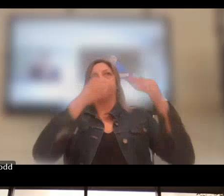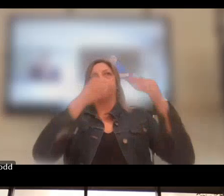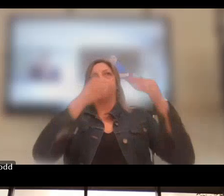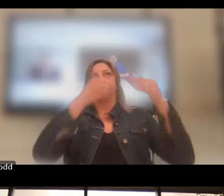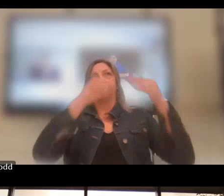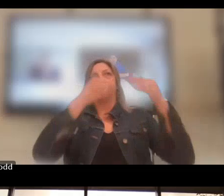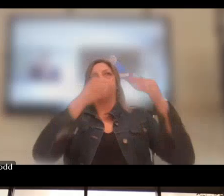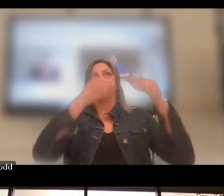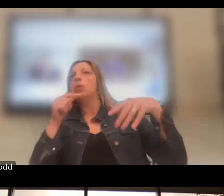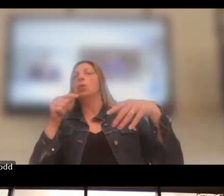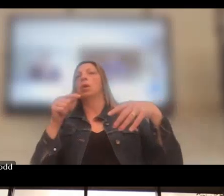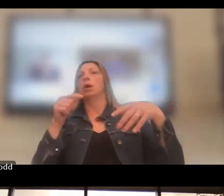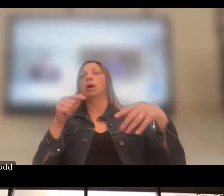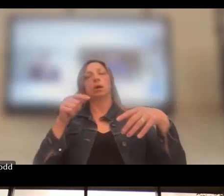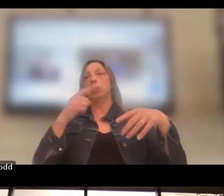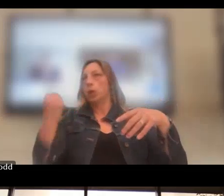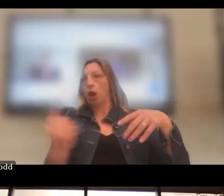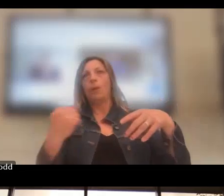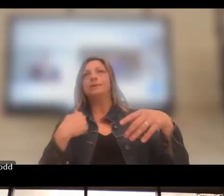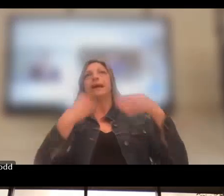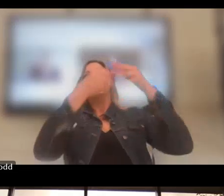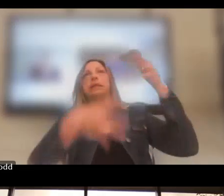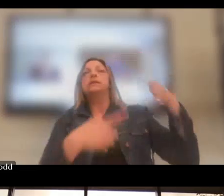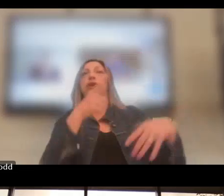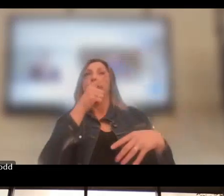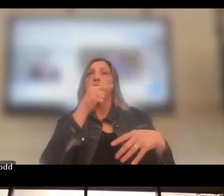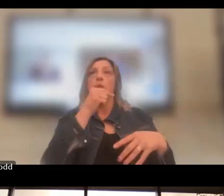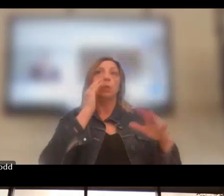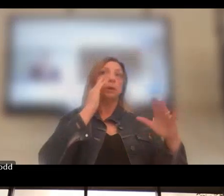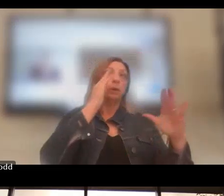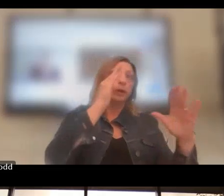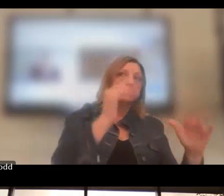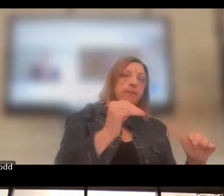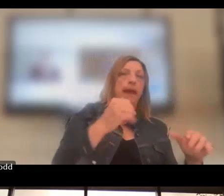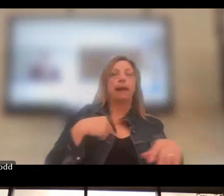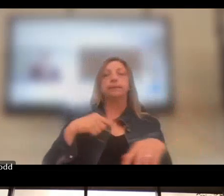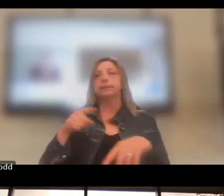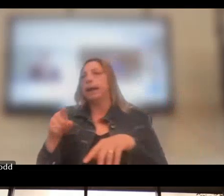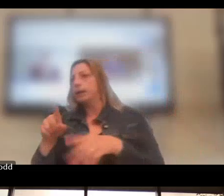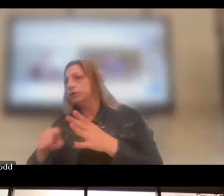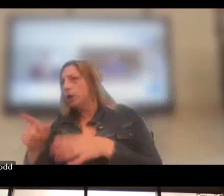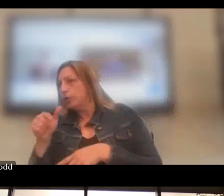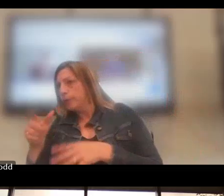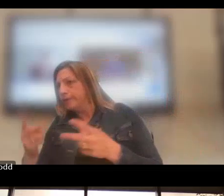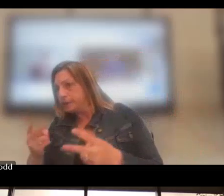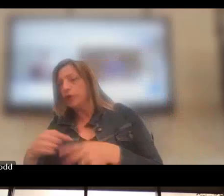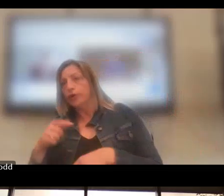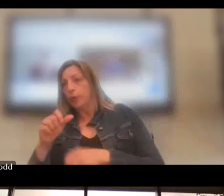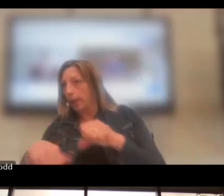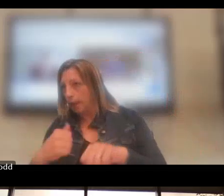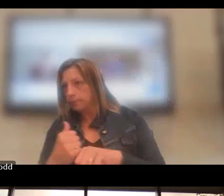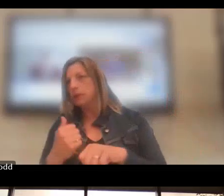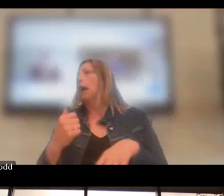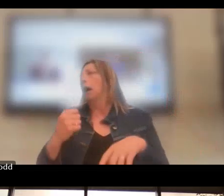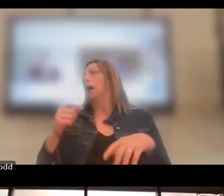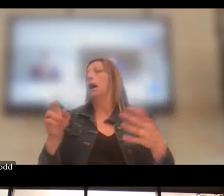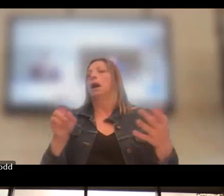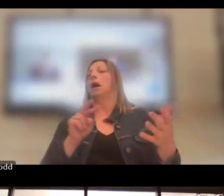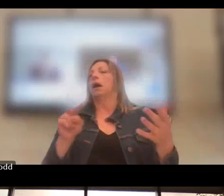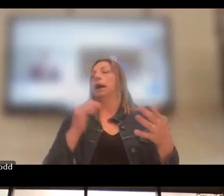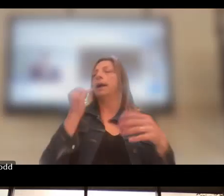for homecoming. We can have a list of, we always have a list of people who maybe we